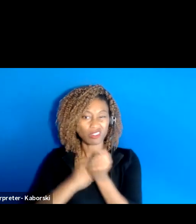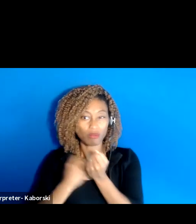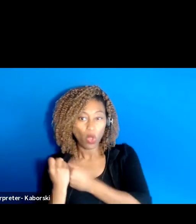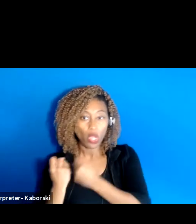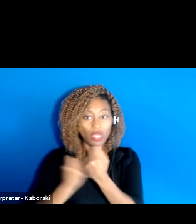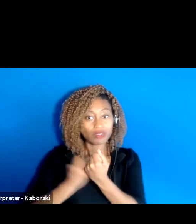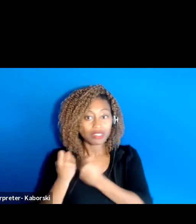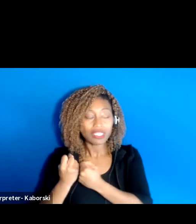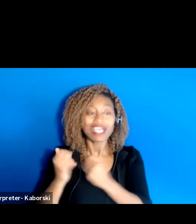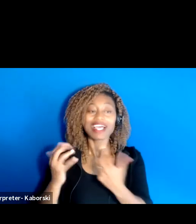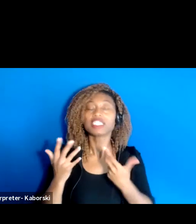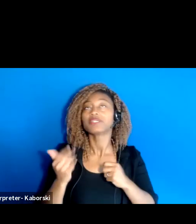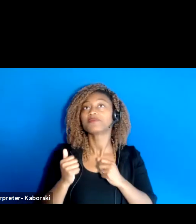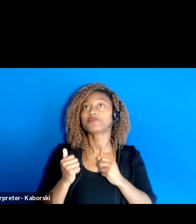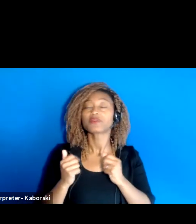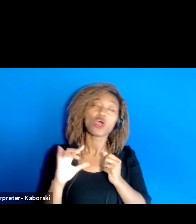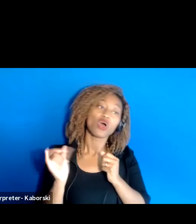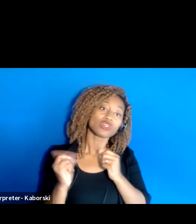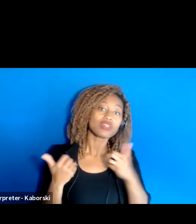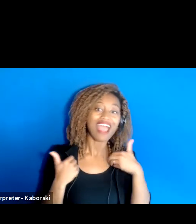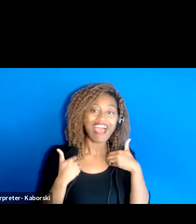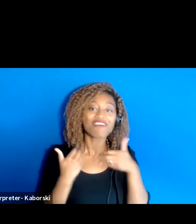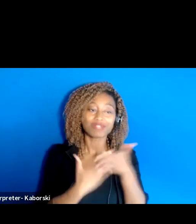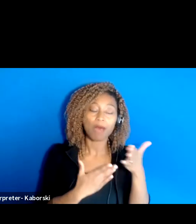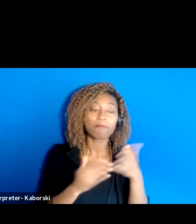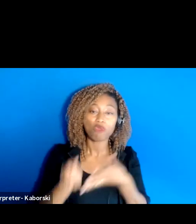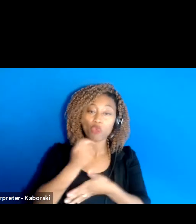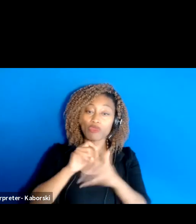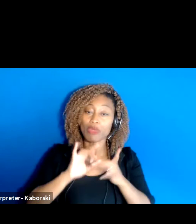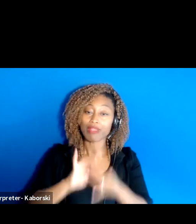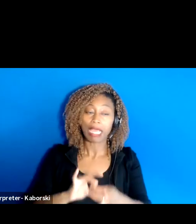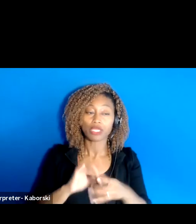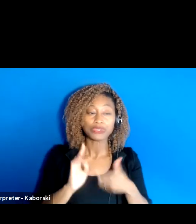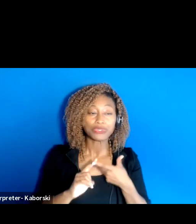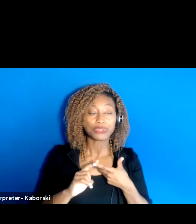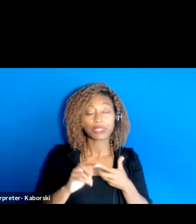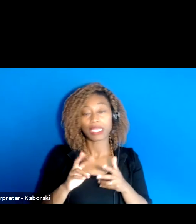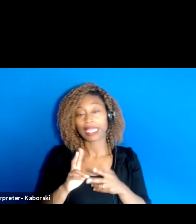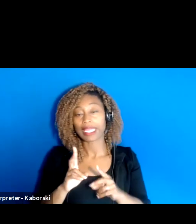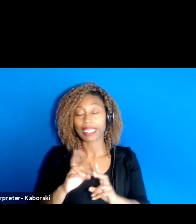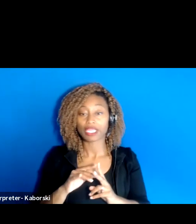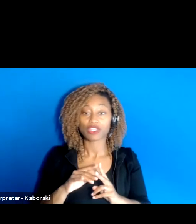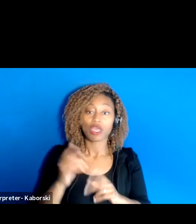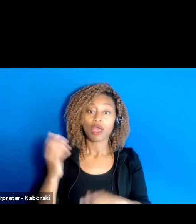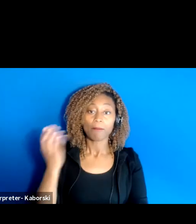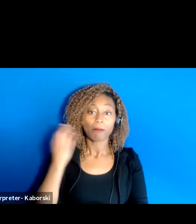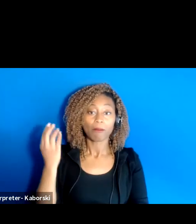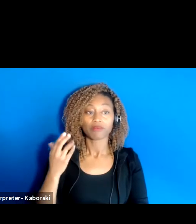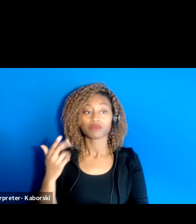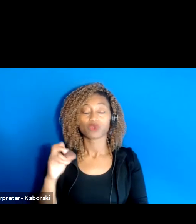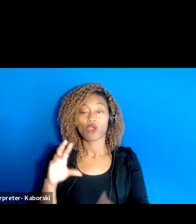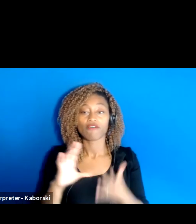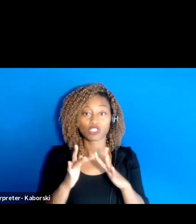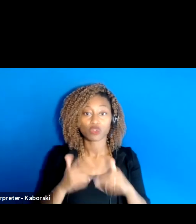also have some priorities listed with regards to either mobile or virtual independent living